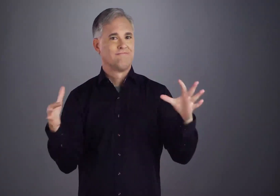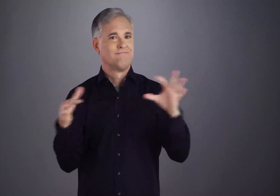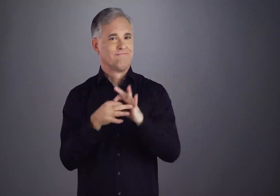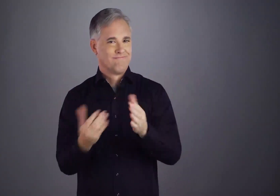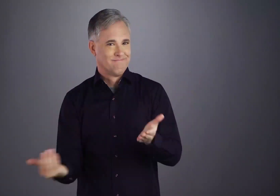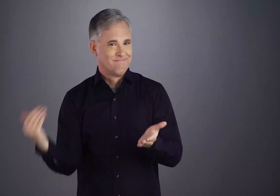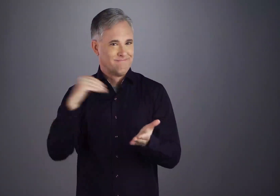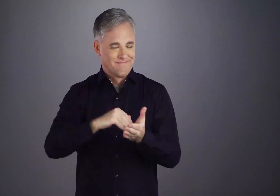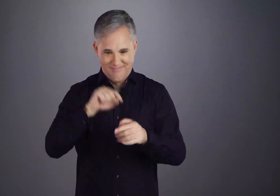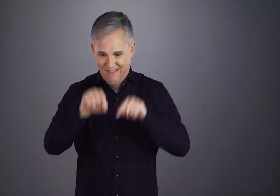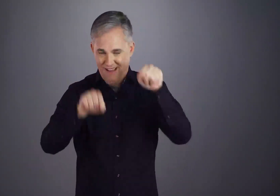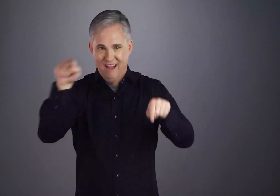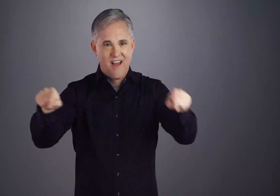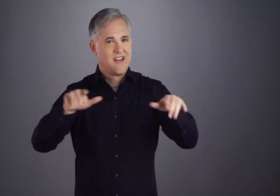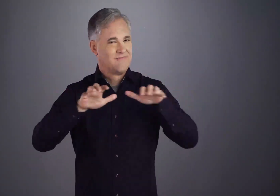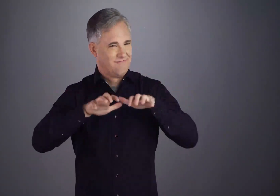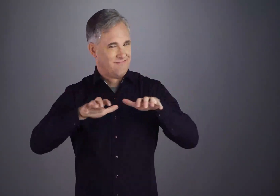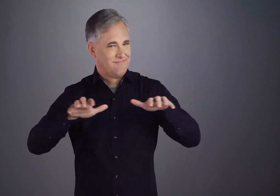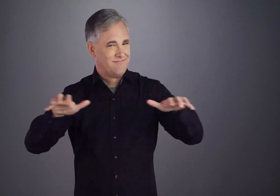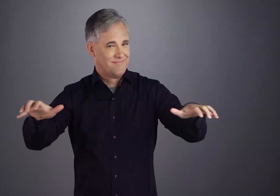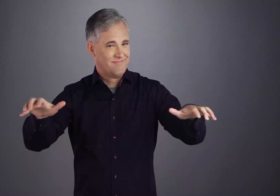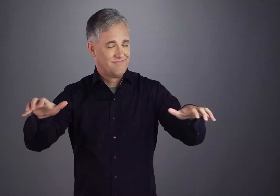These made their impressions everywhere.